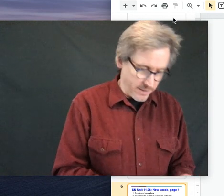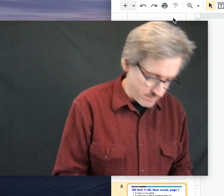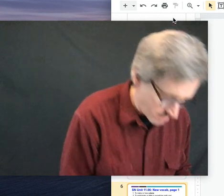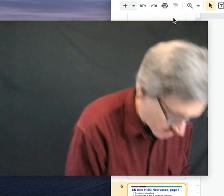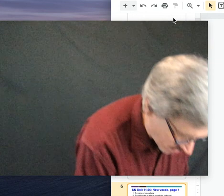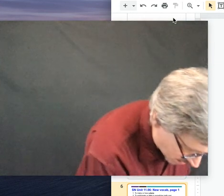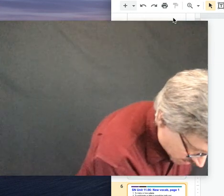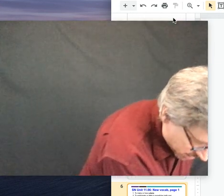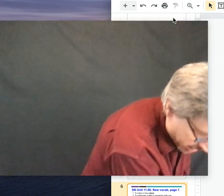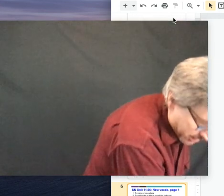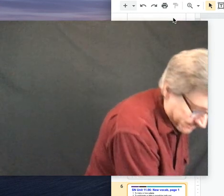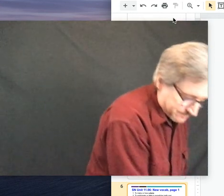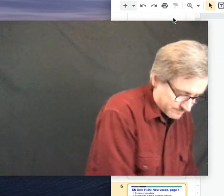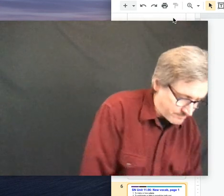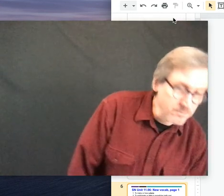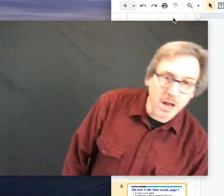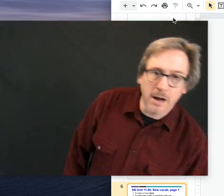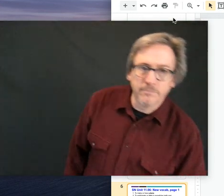Okay.